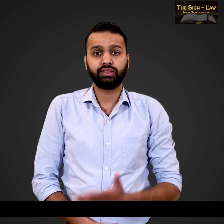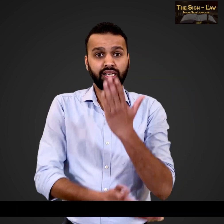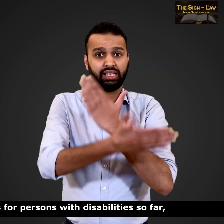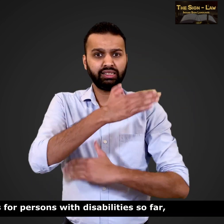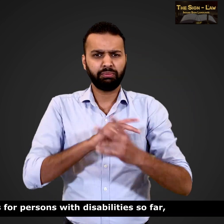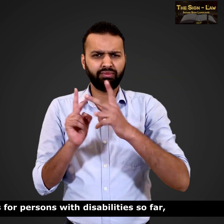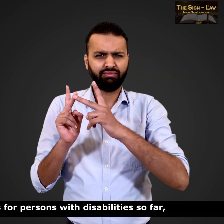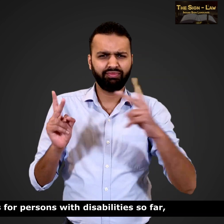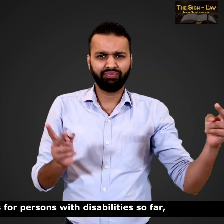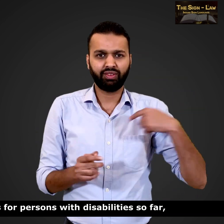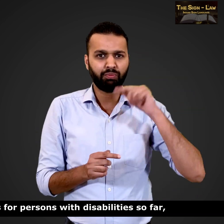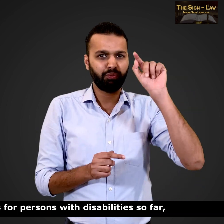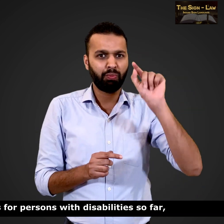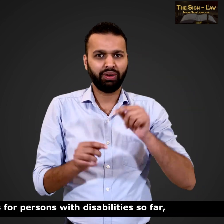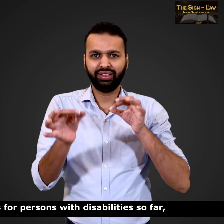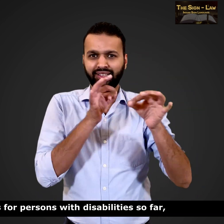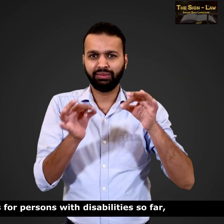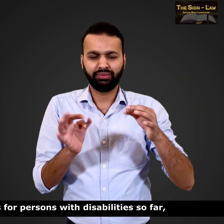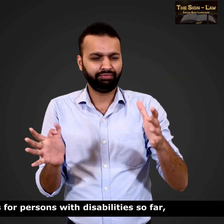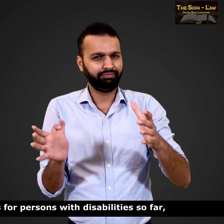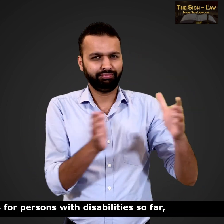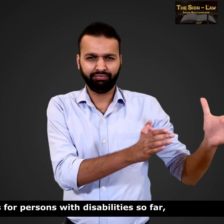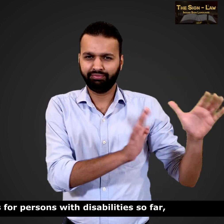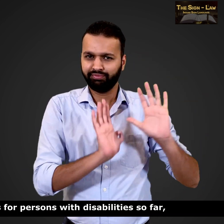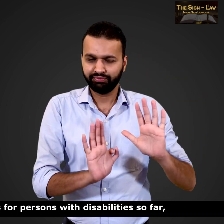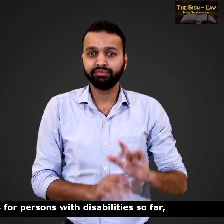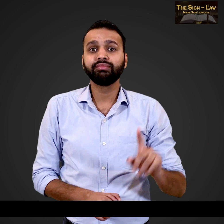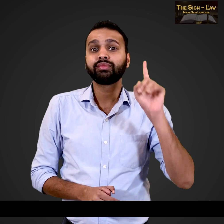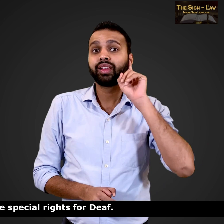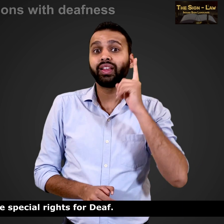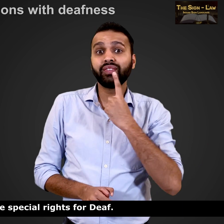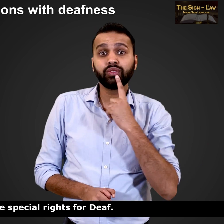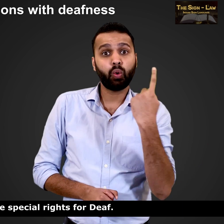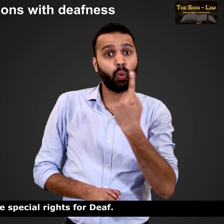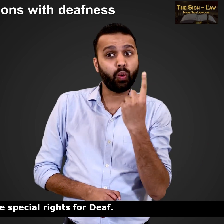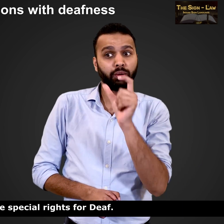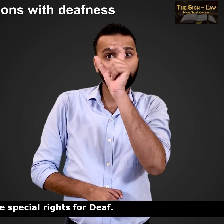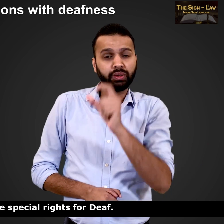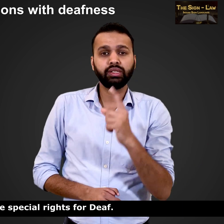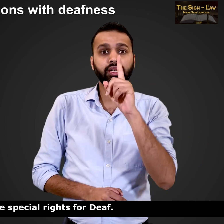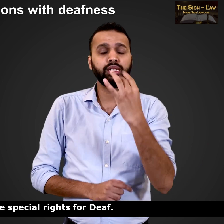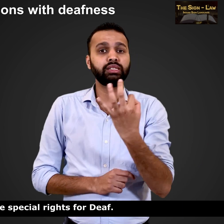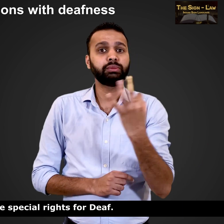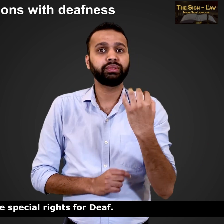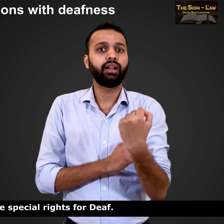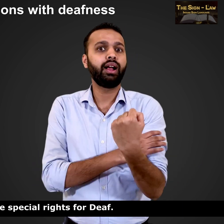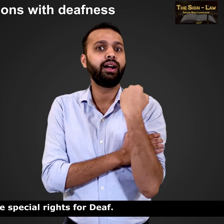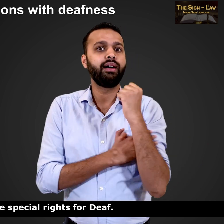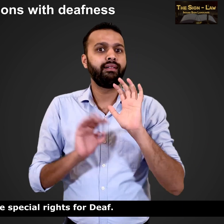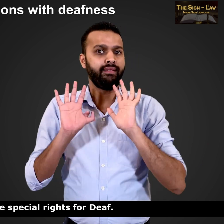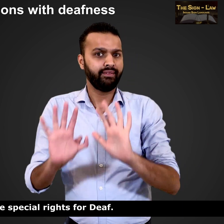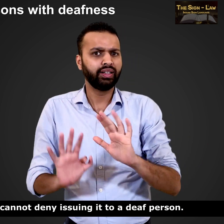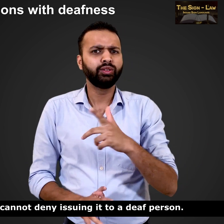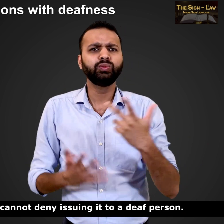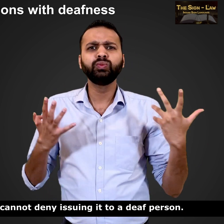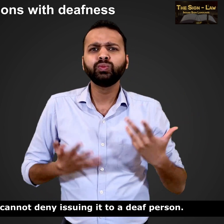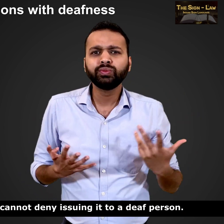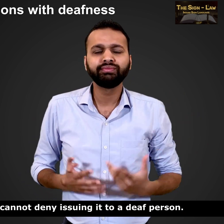I explained the various rights for persons with disabilities so far. However, there are special rights for deaf. Like the driving